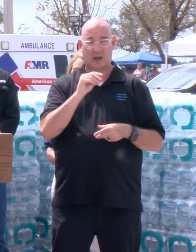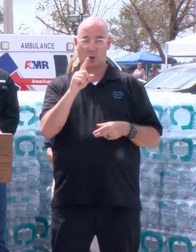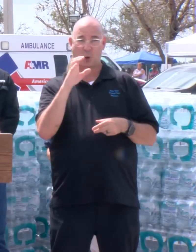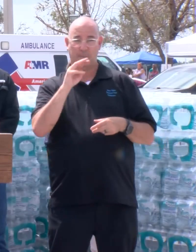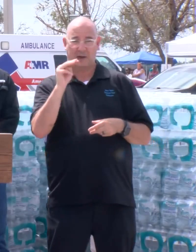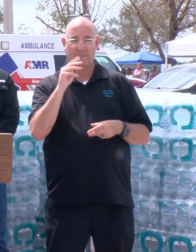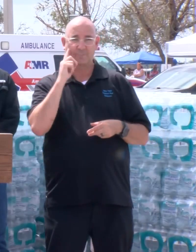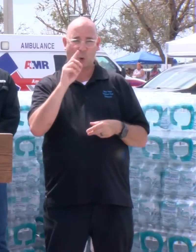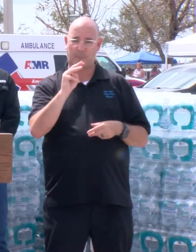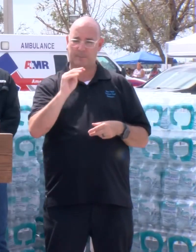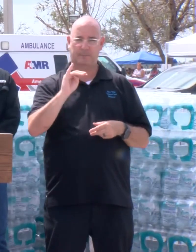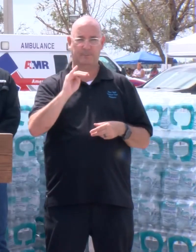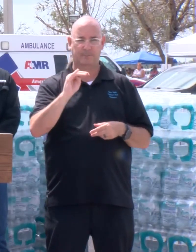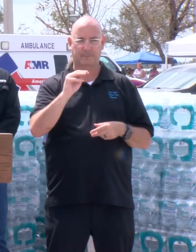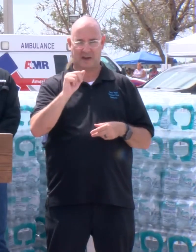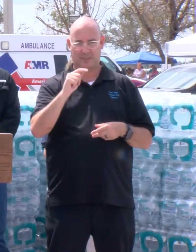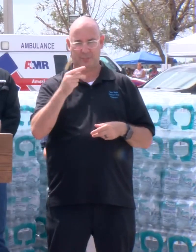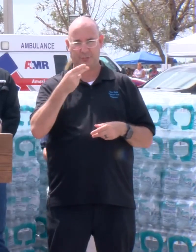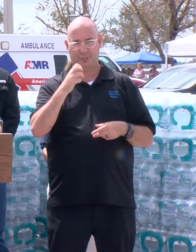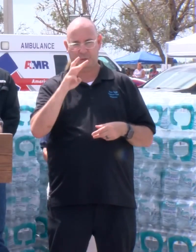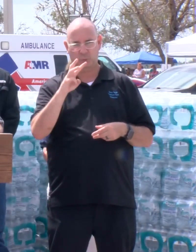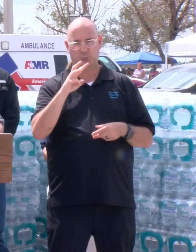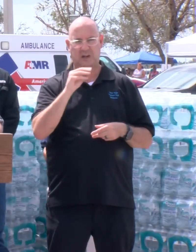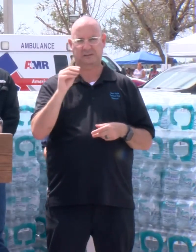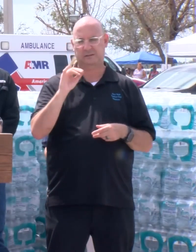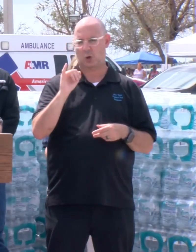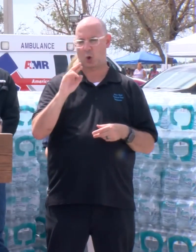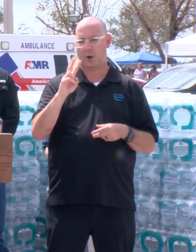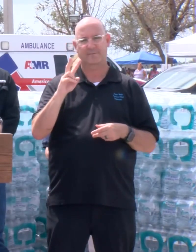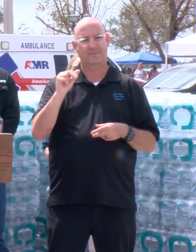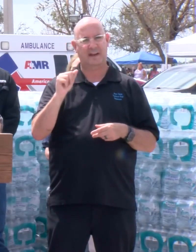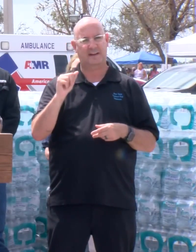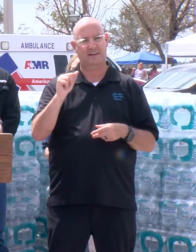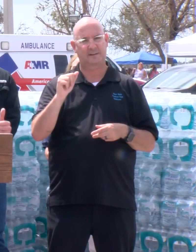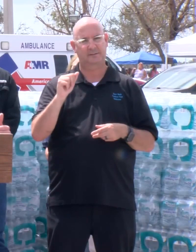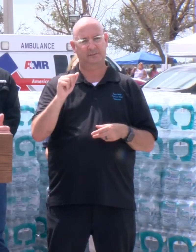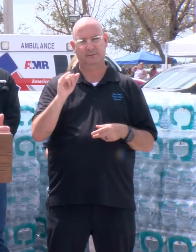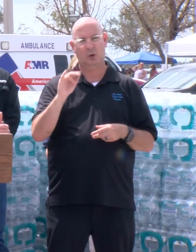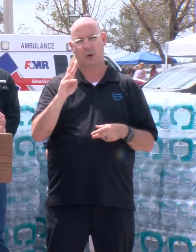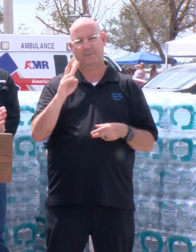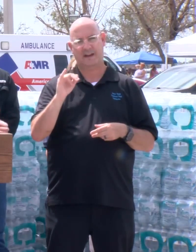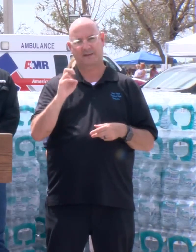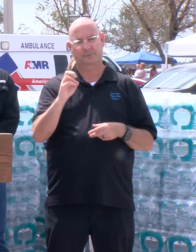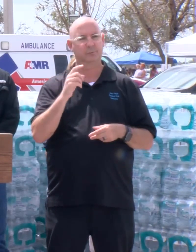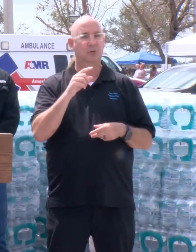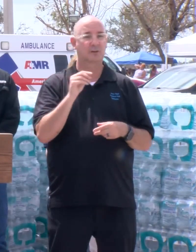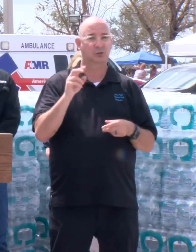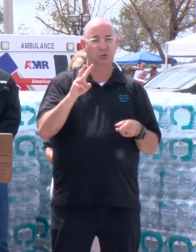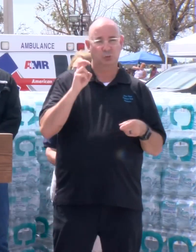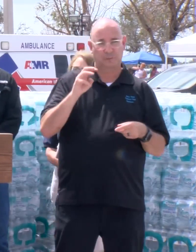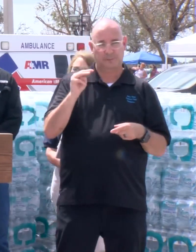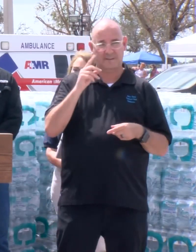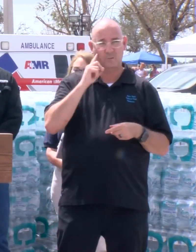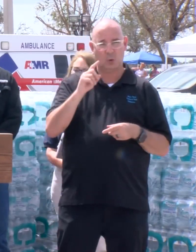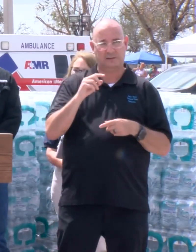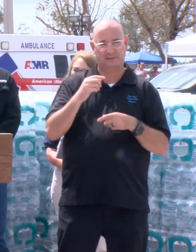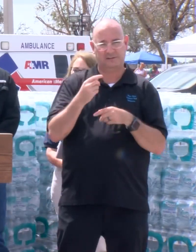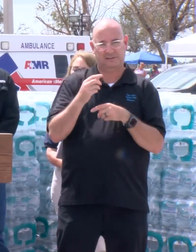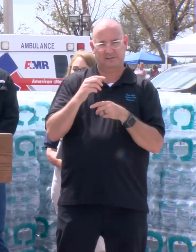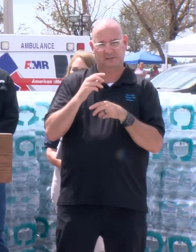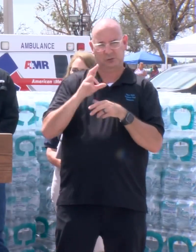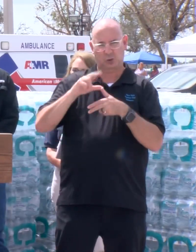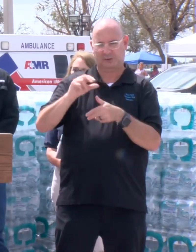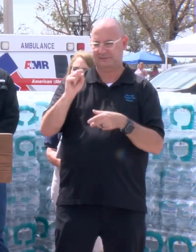which were 2016 storms, and we're about to announce $200 million for Hurricane Sally, which is 2 years ago. Now, they're long-term. These are things like